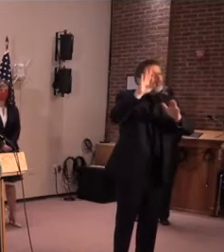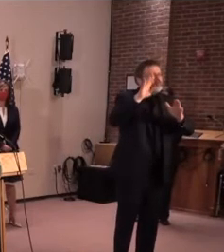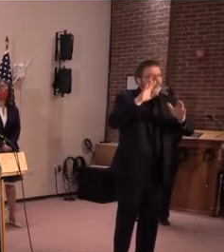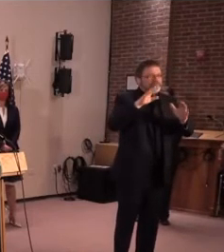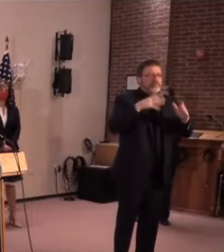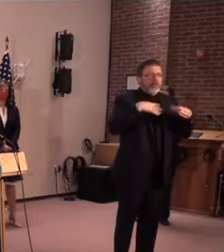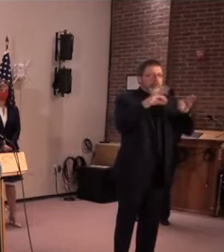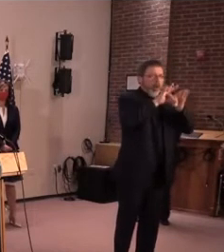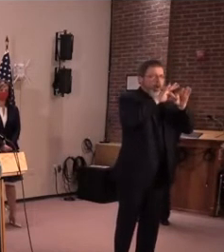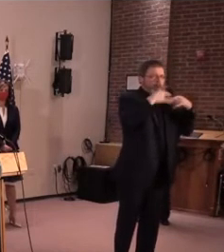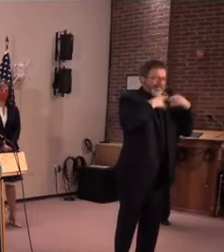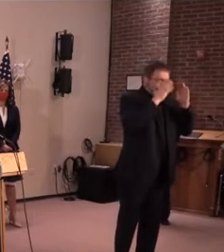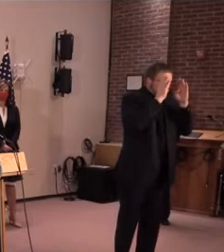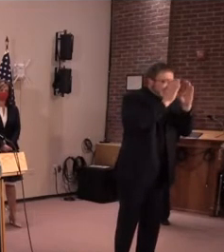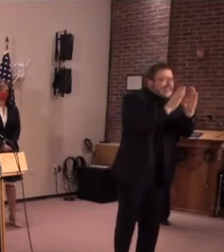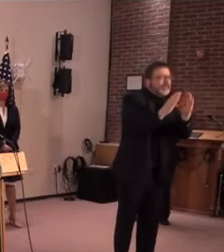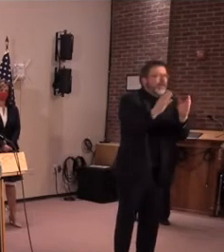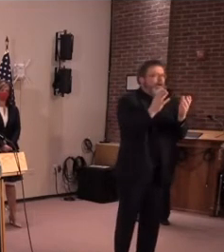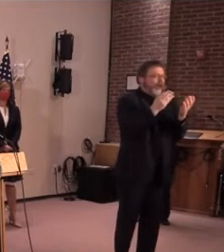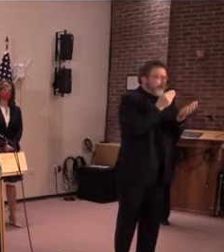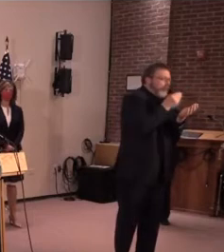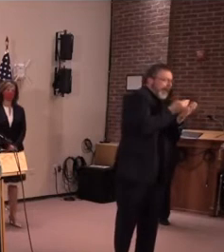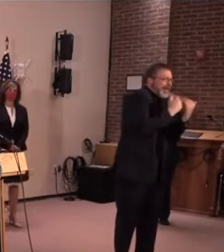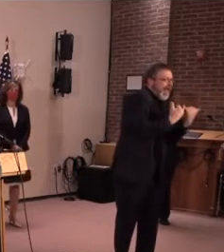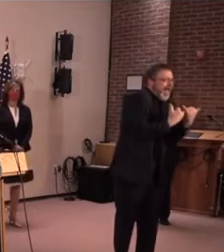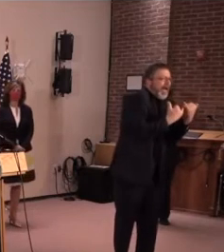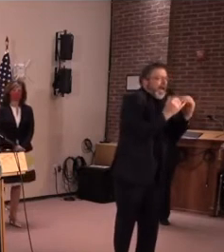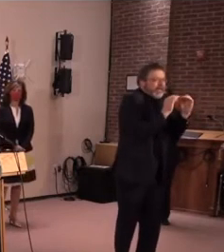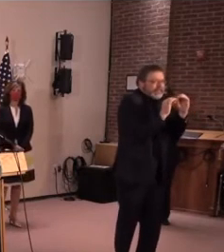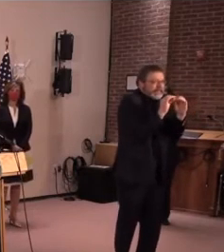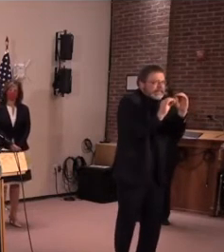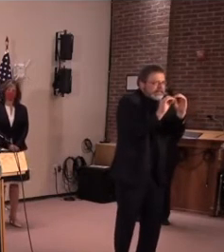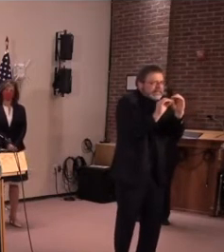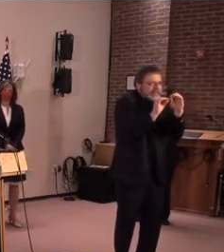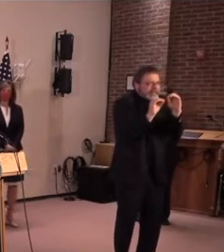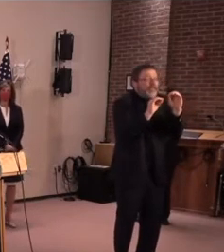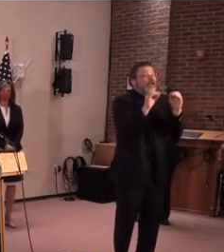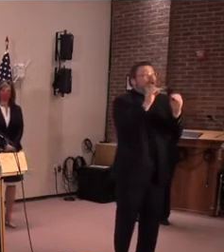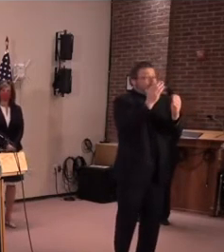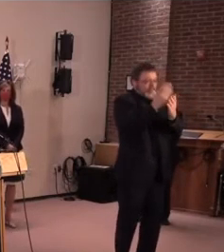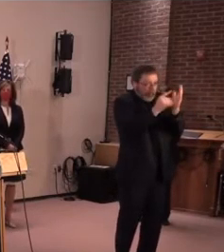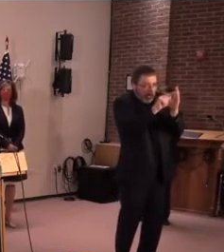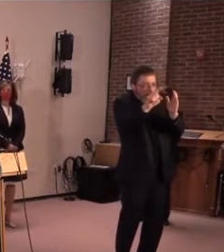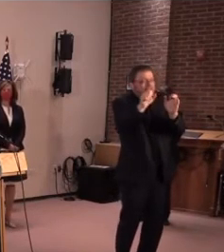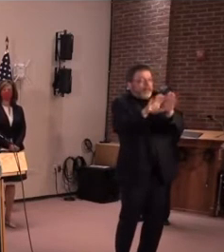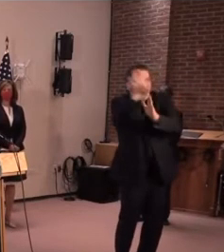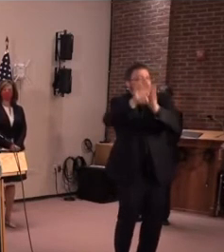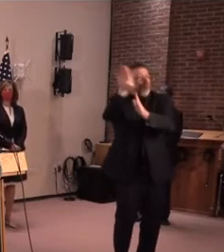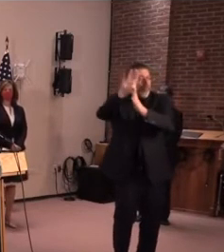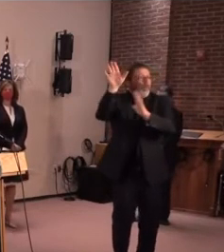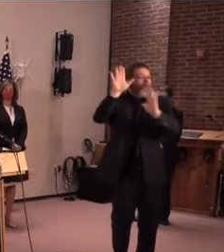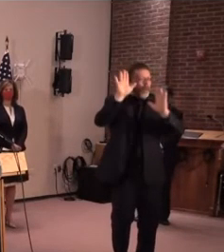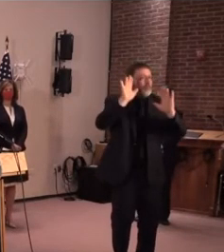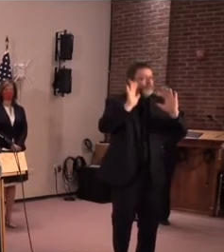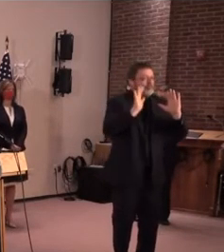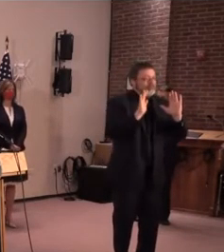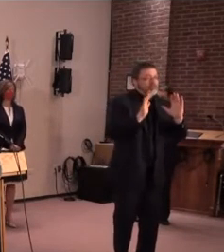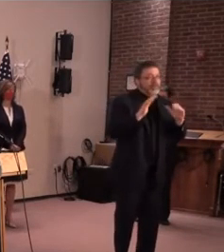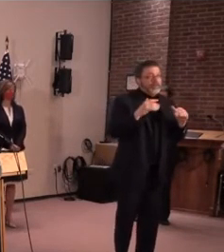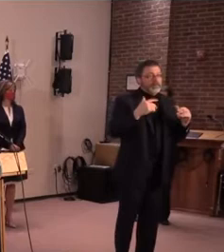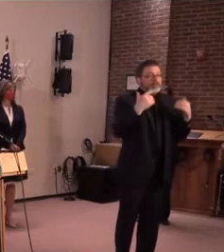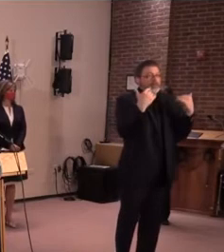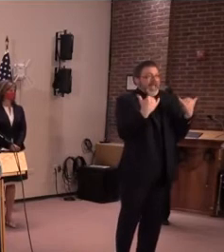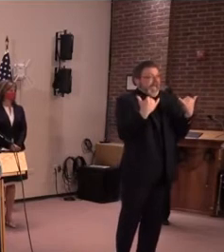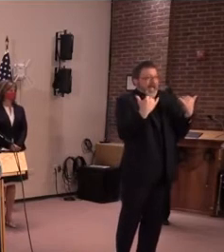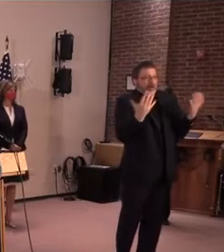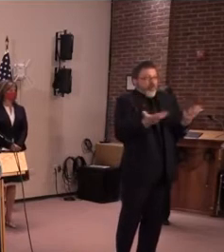that in what we call the thrive portion. So a bit of a glimpse into what we think that will be. We are already working on